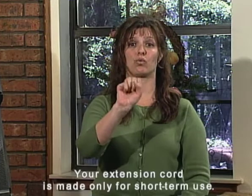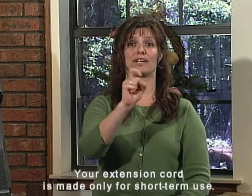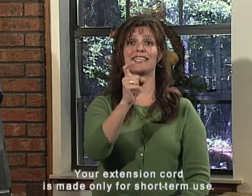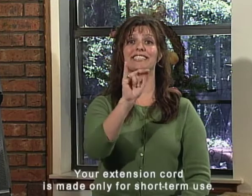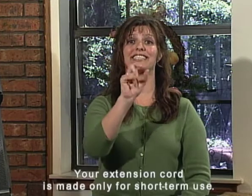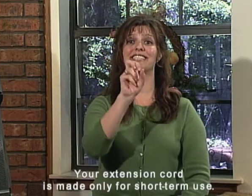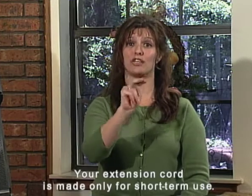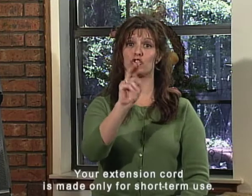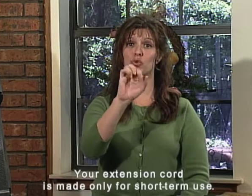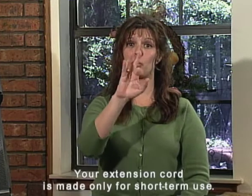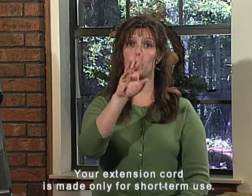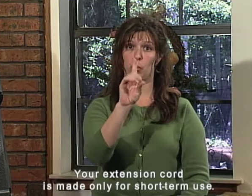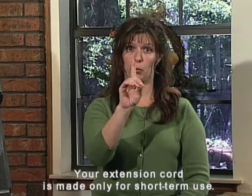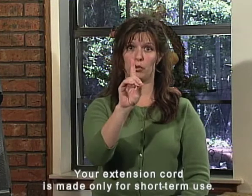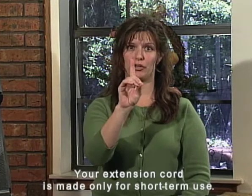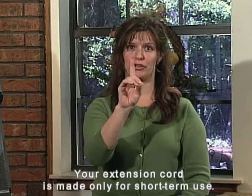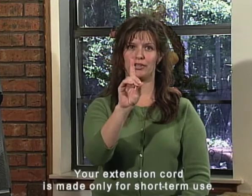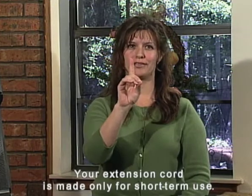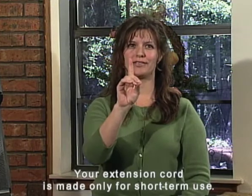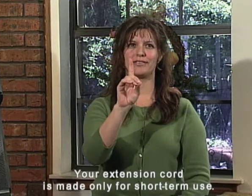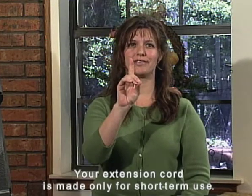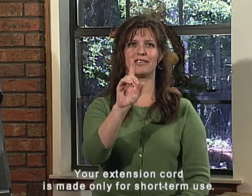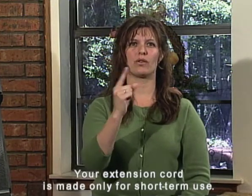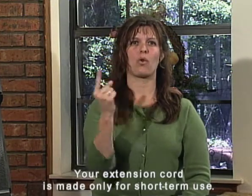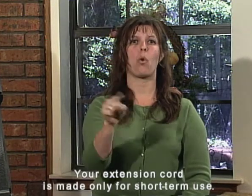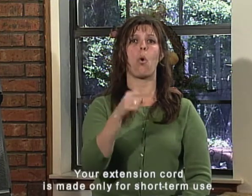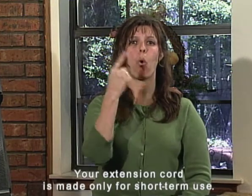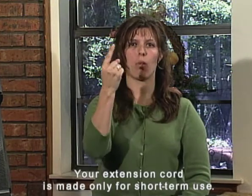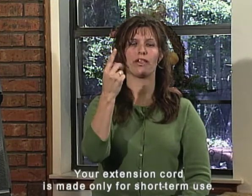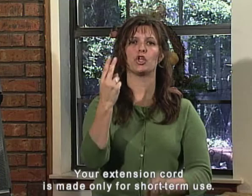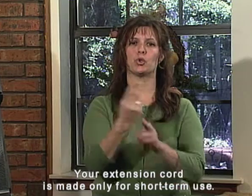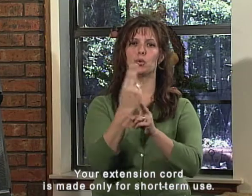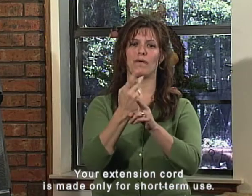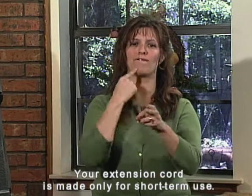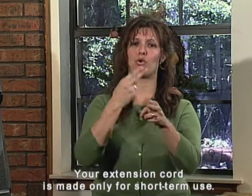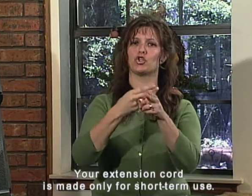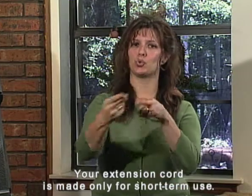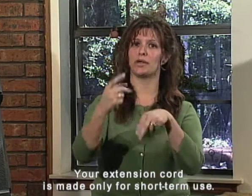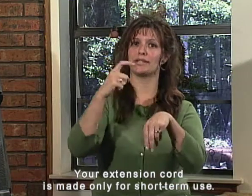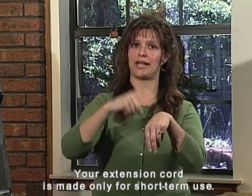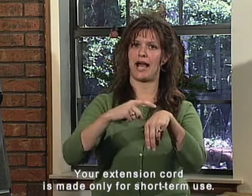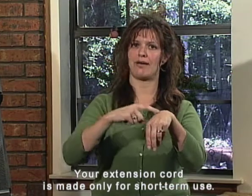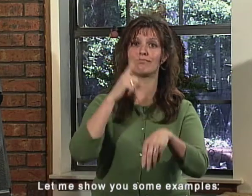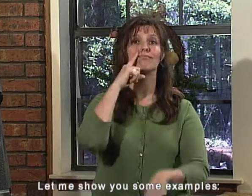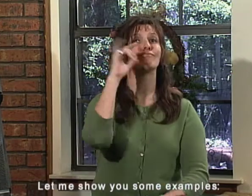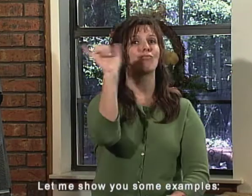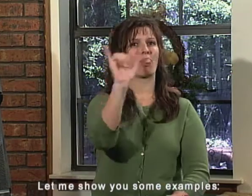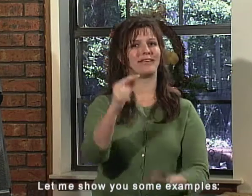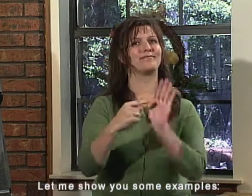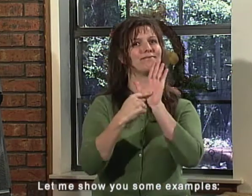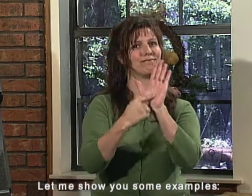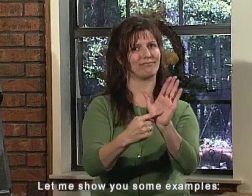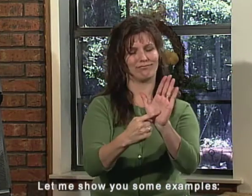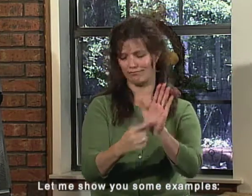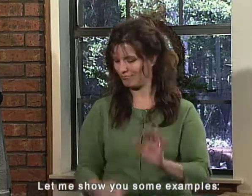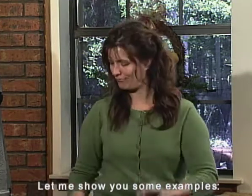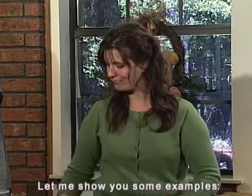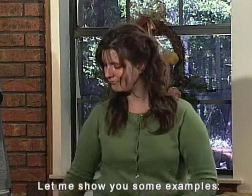Your extension cord is made only for short-time use. Let me show you some examples.